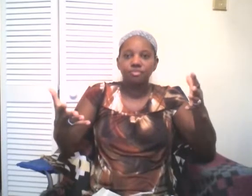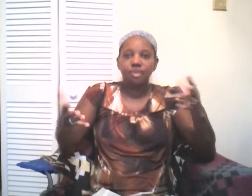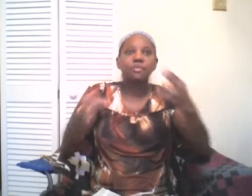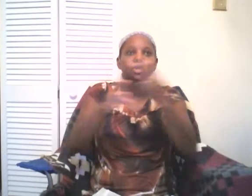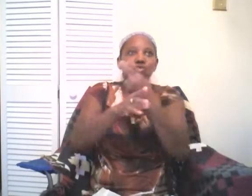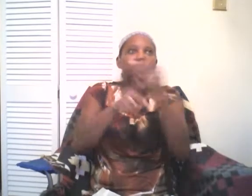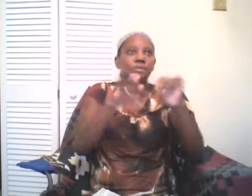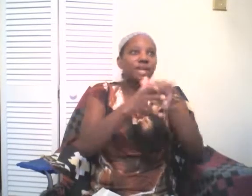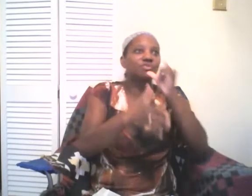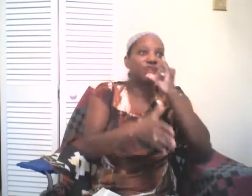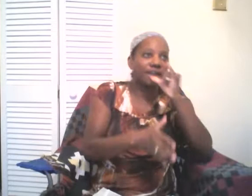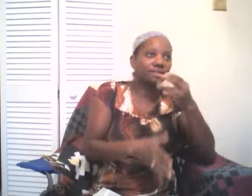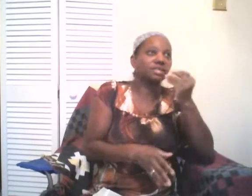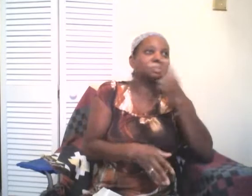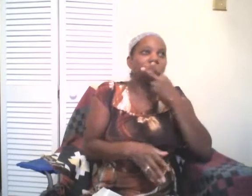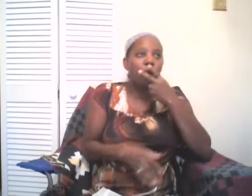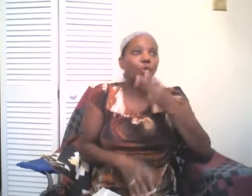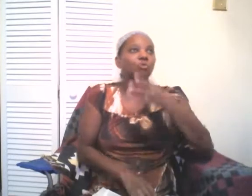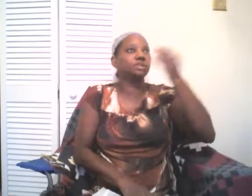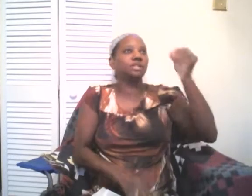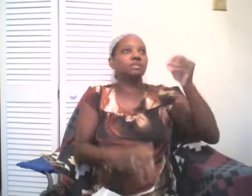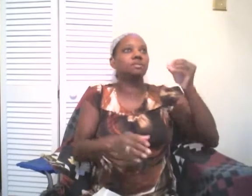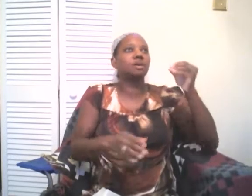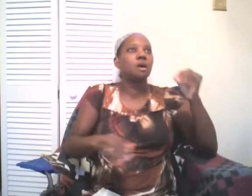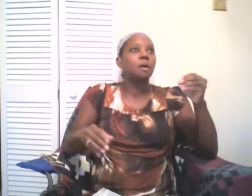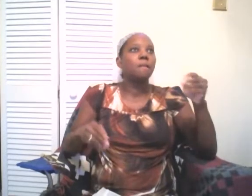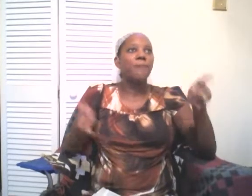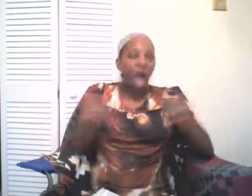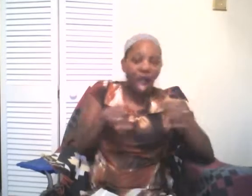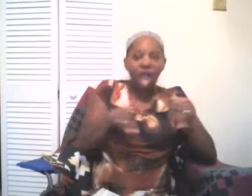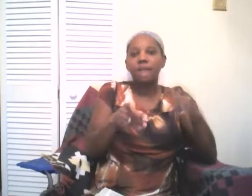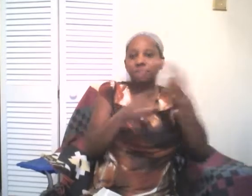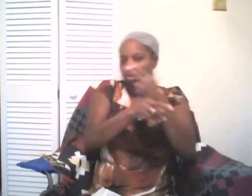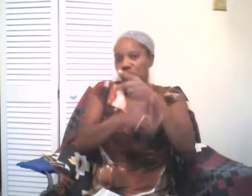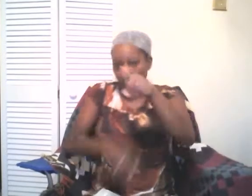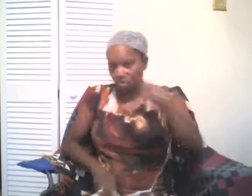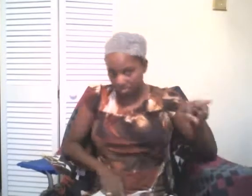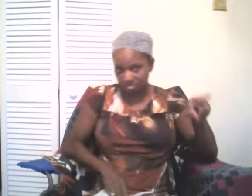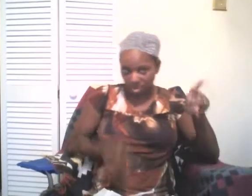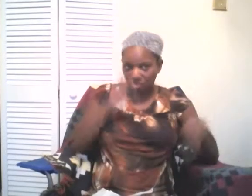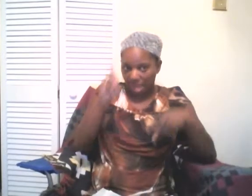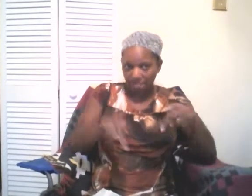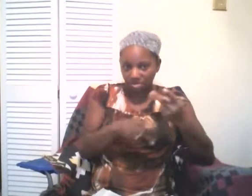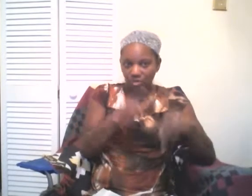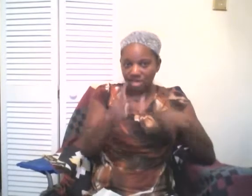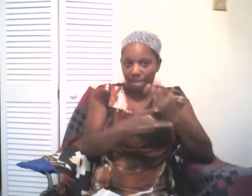I'm going to use people that drinks and smokes and pot. I'm going to use those type of